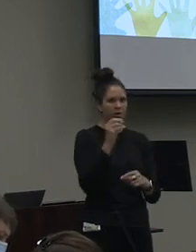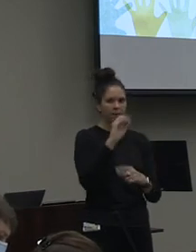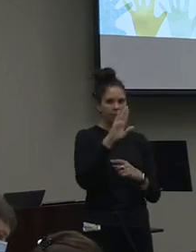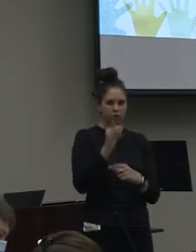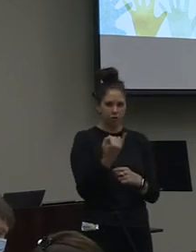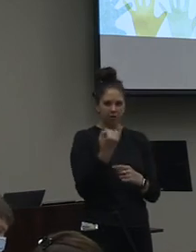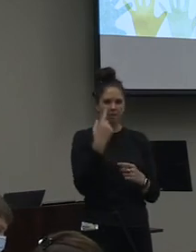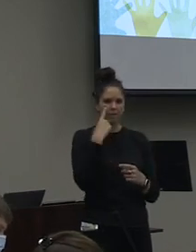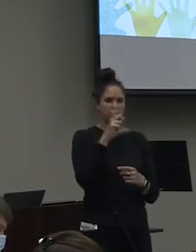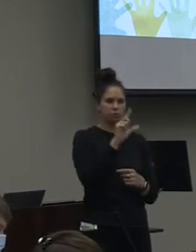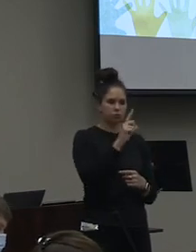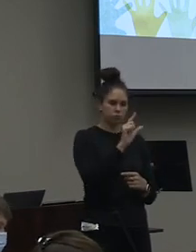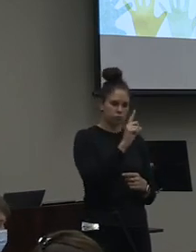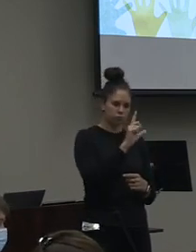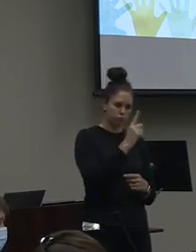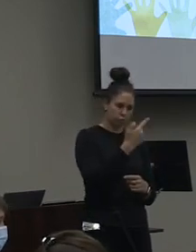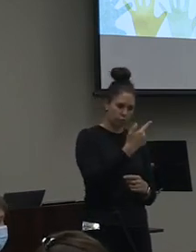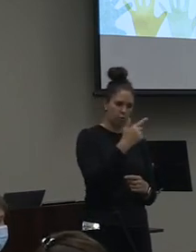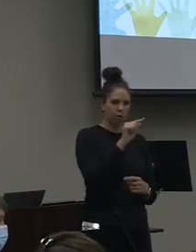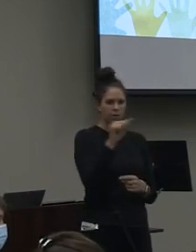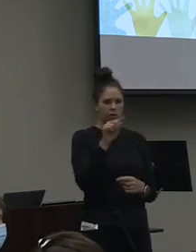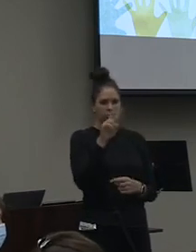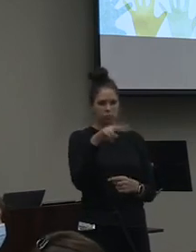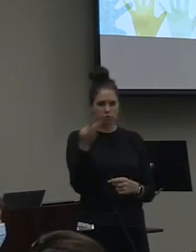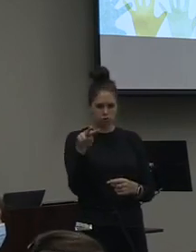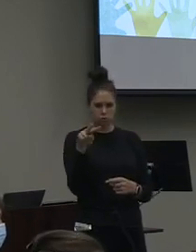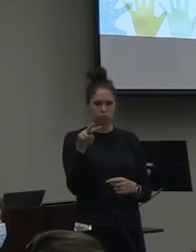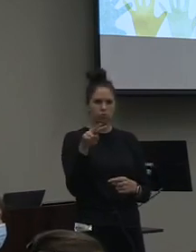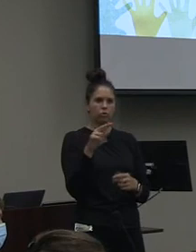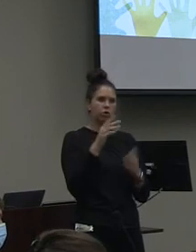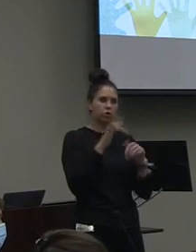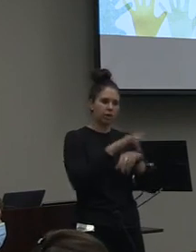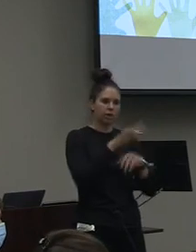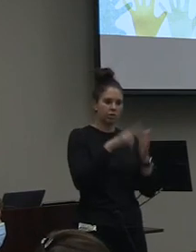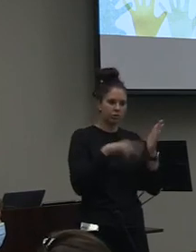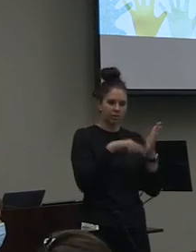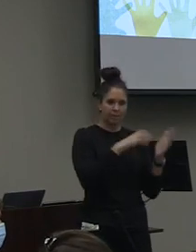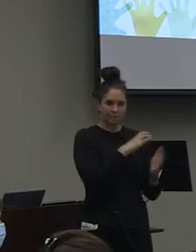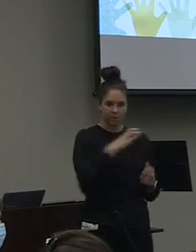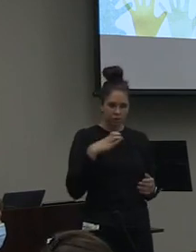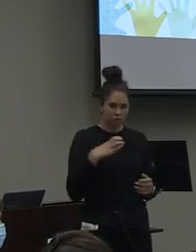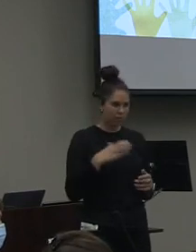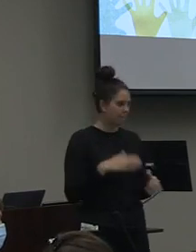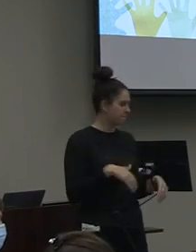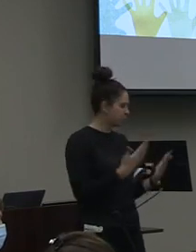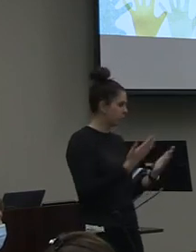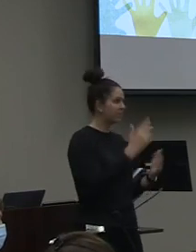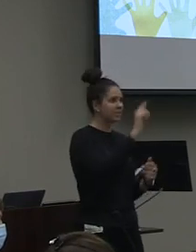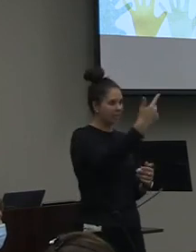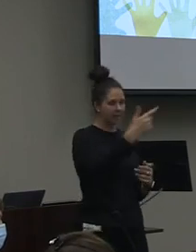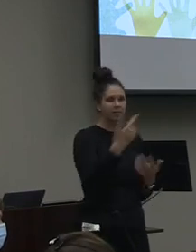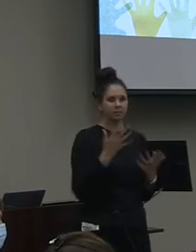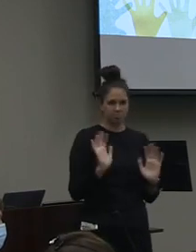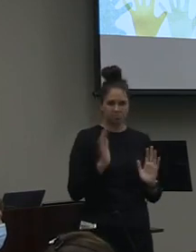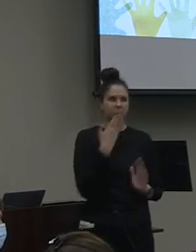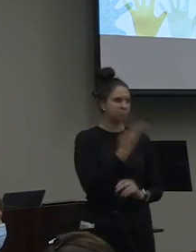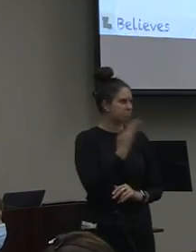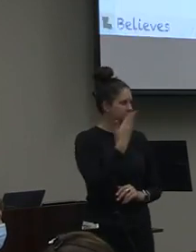Of the 21-22 Early Literacy Commission. Thank you. Thank you, Ava.